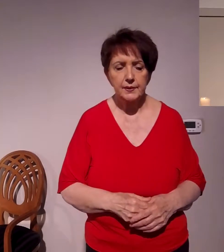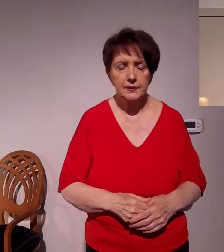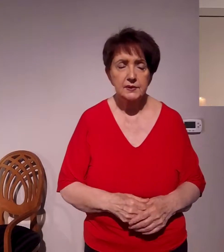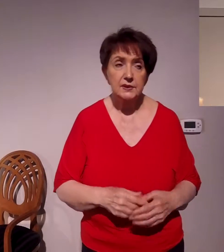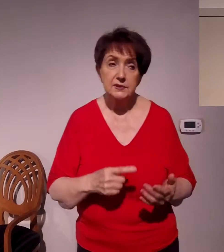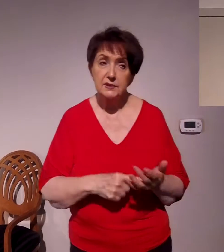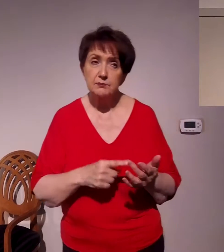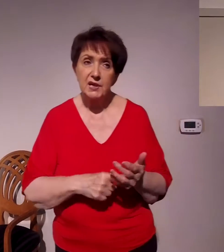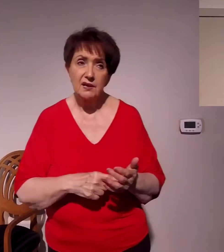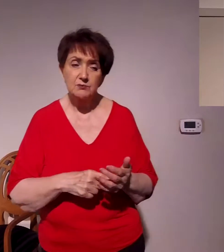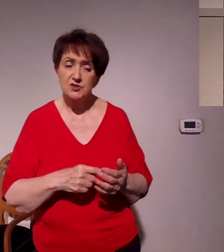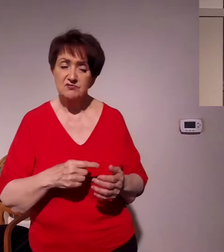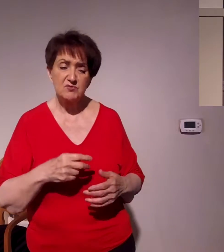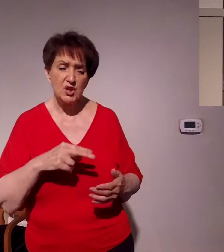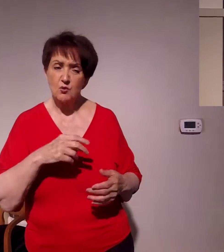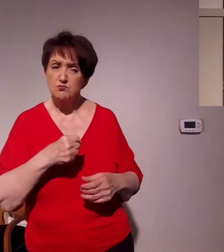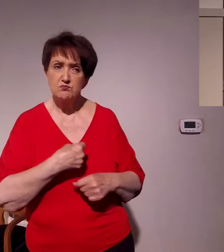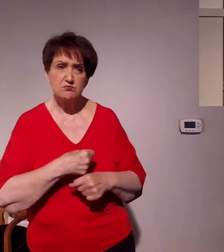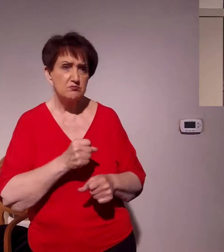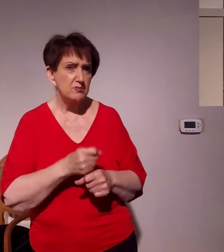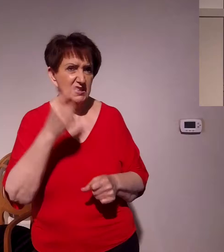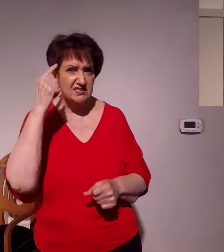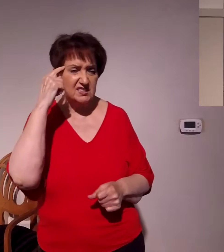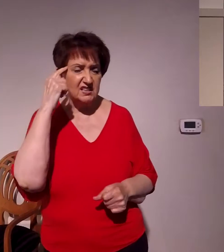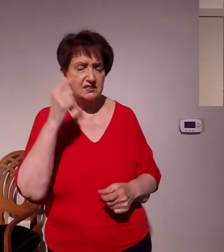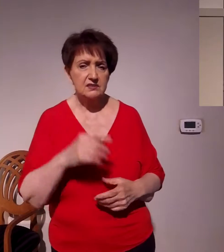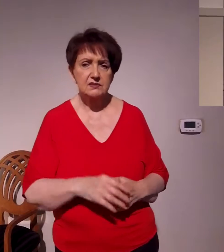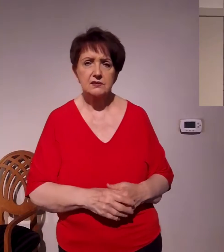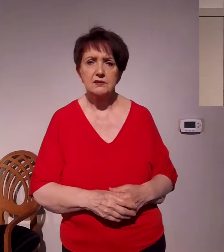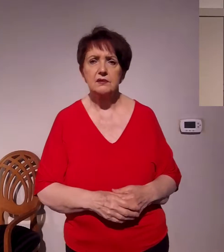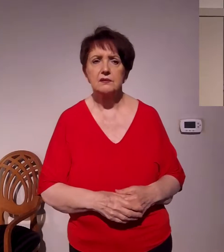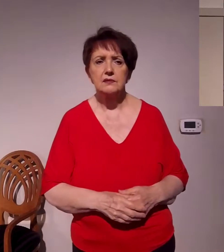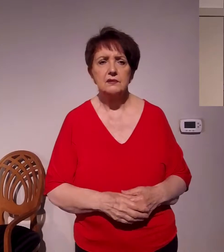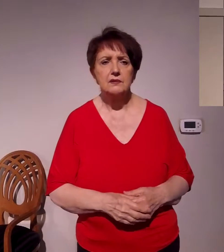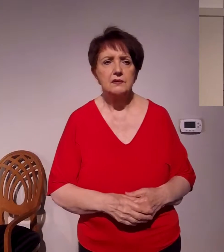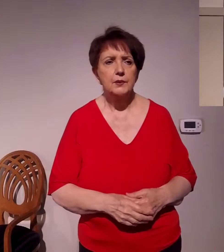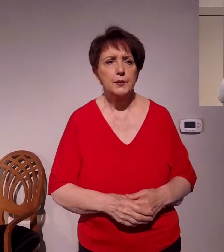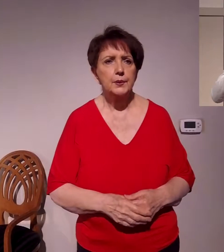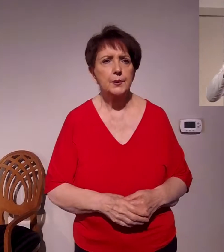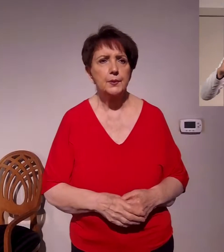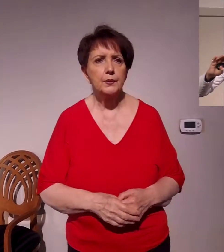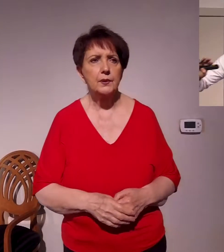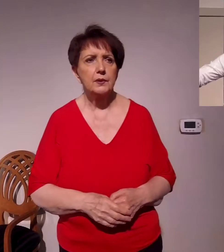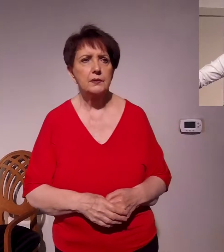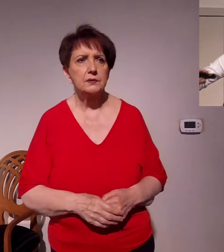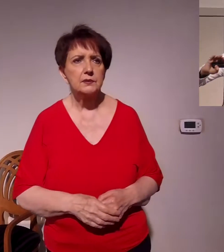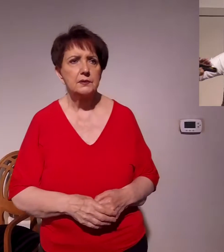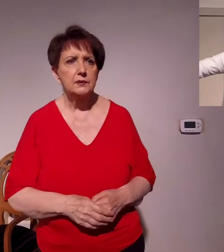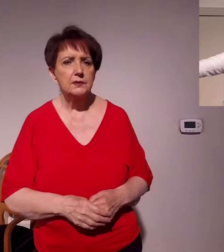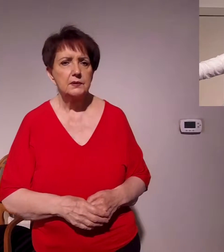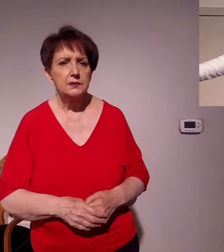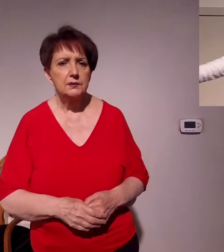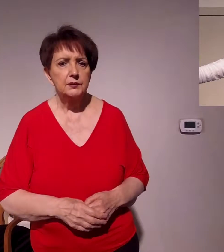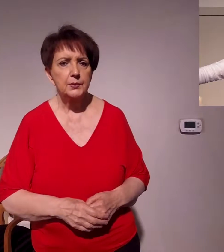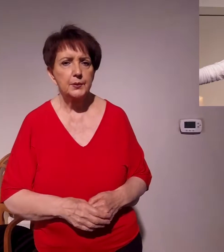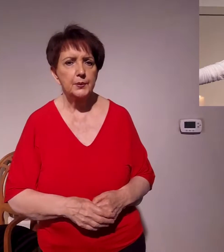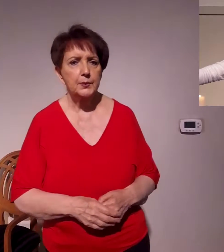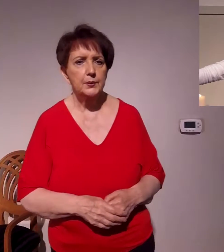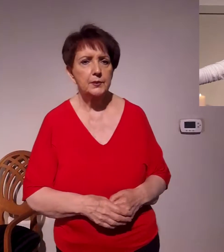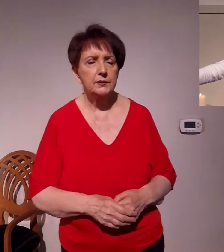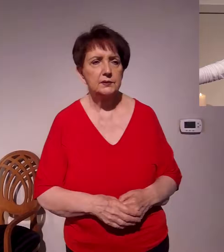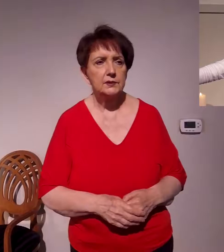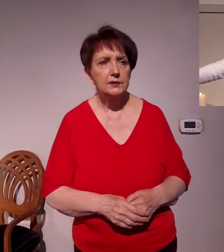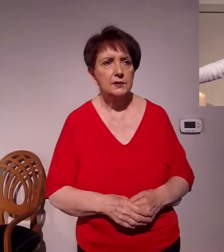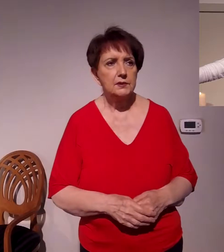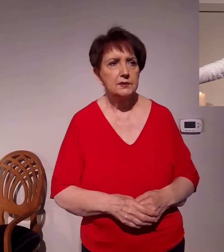sense intellectually. You can't get this intellectually. So can we just leave our brains parked beside us on